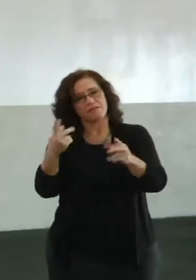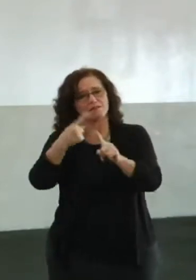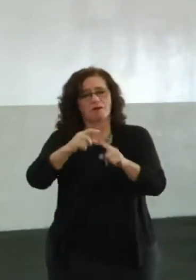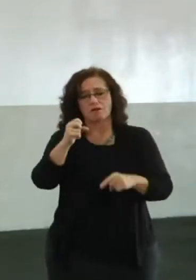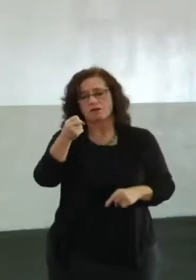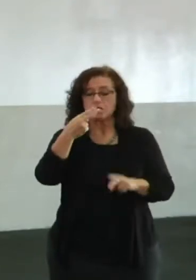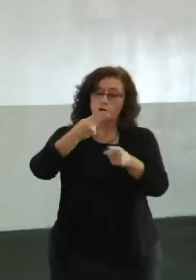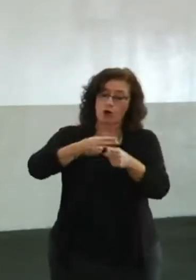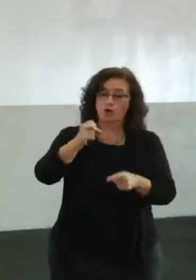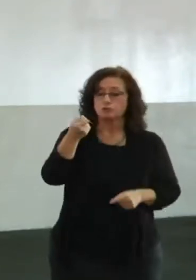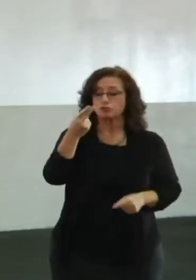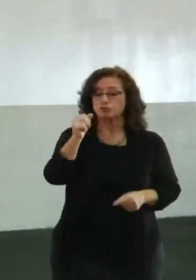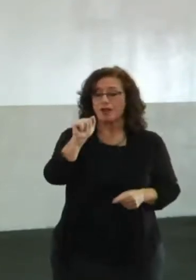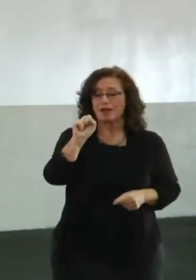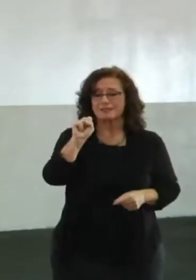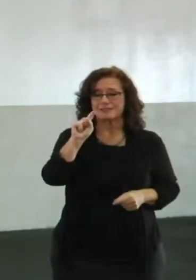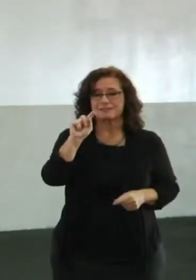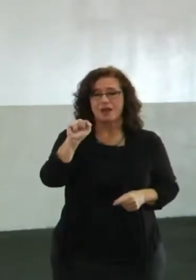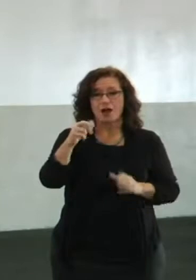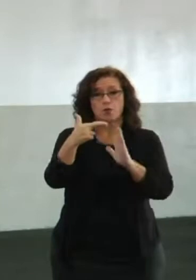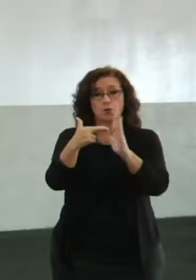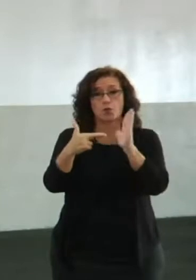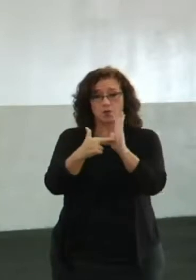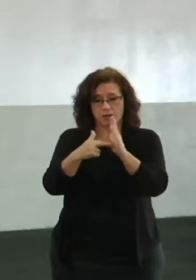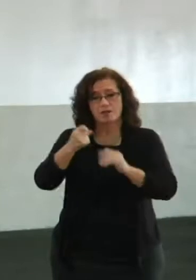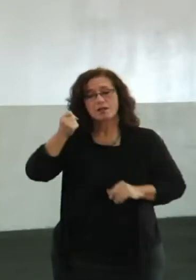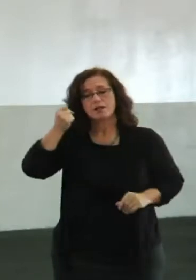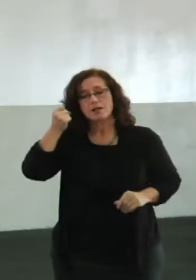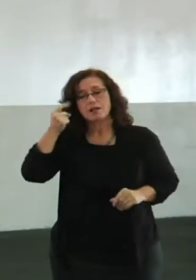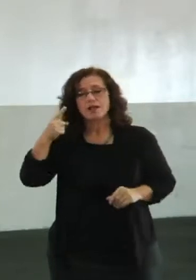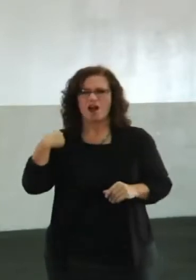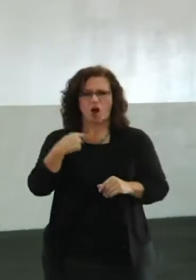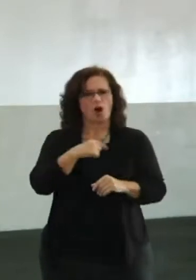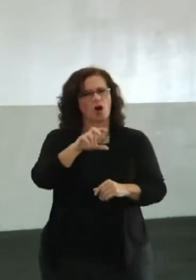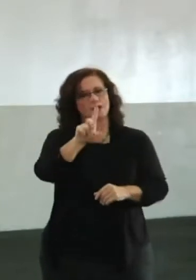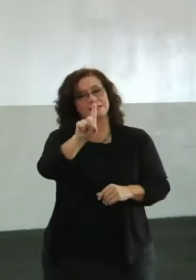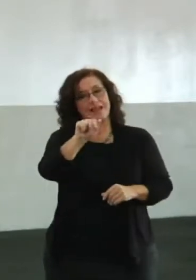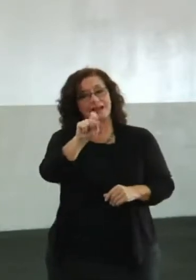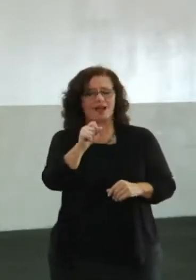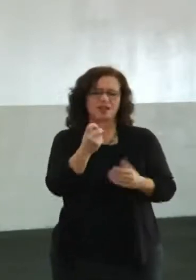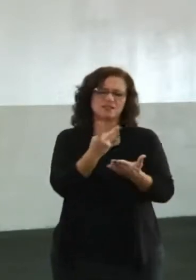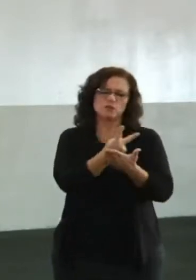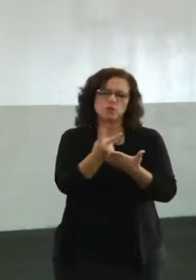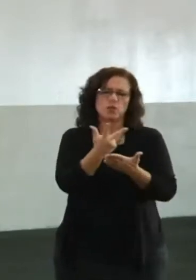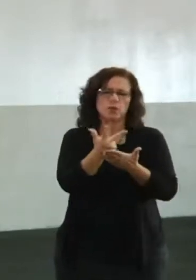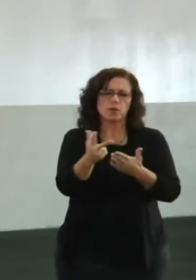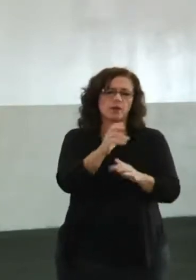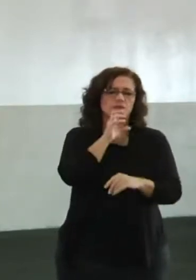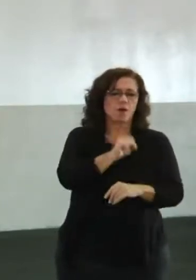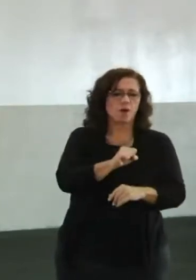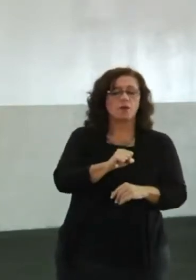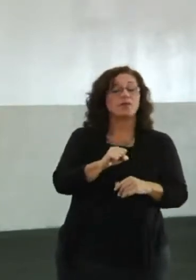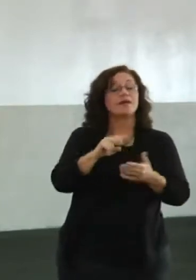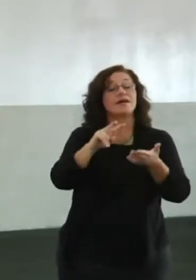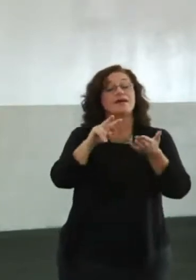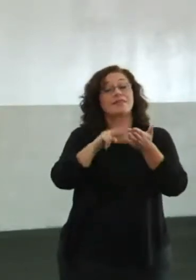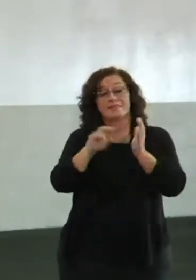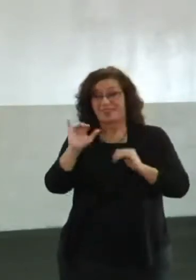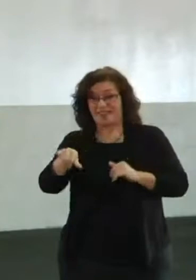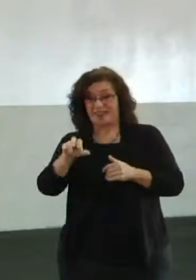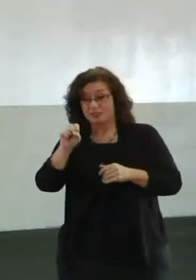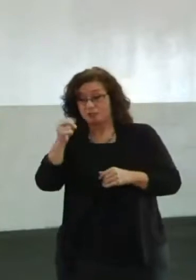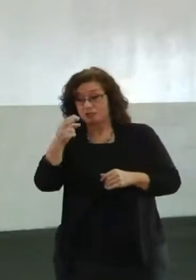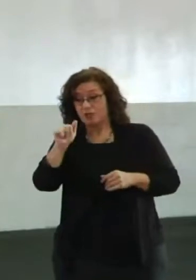older data, like 7 to 10 days old. What the Shasta rule means is that the State Department of Health Services will look at our current data, our